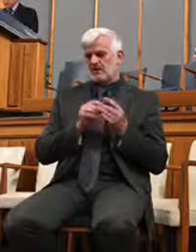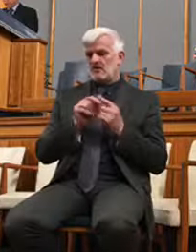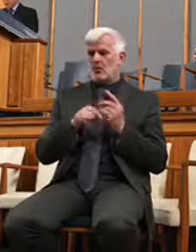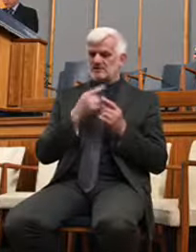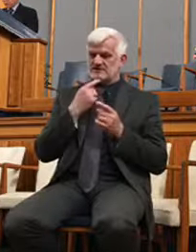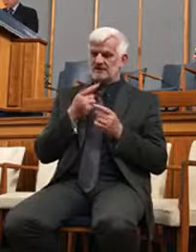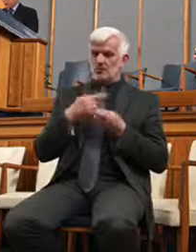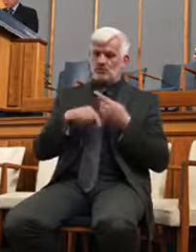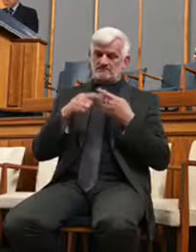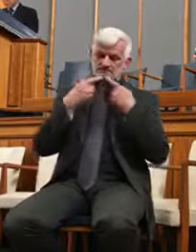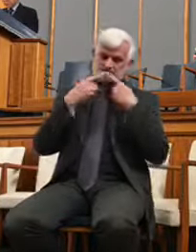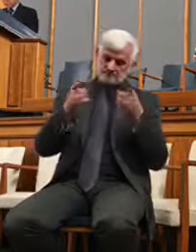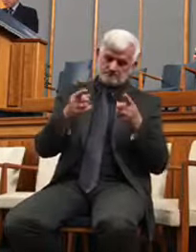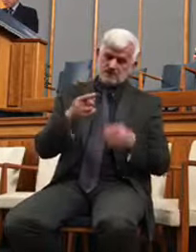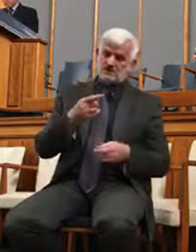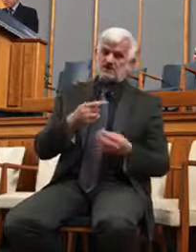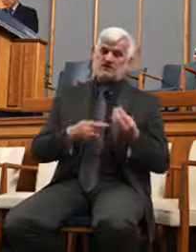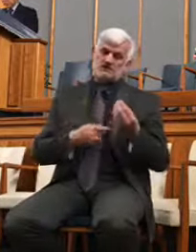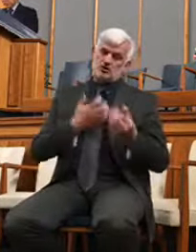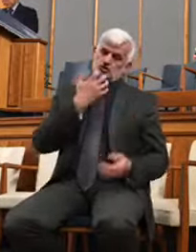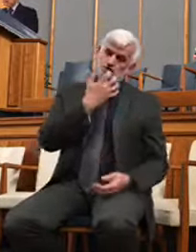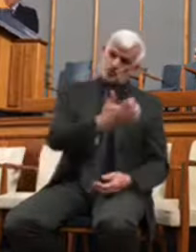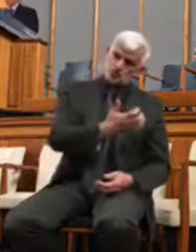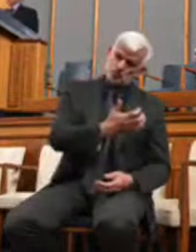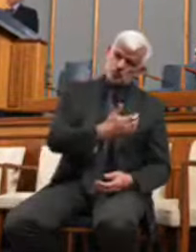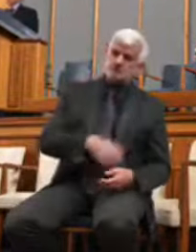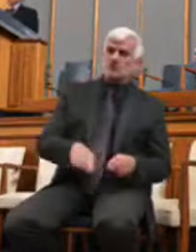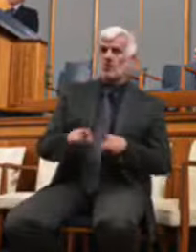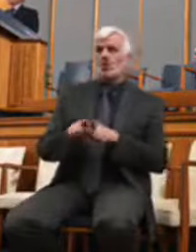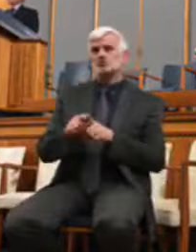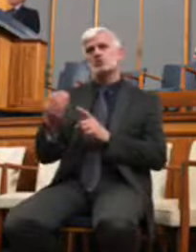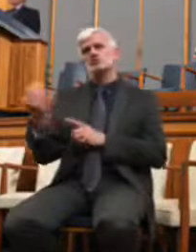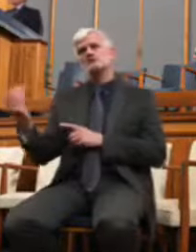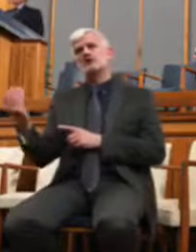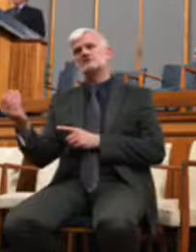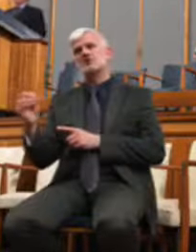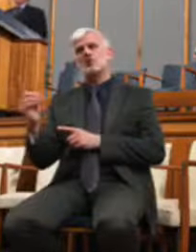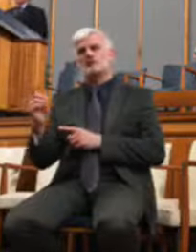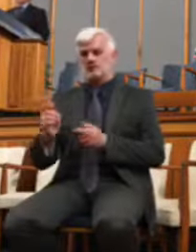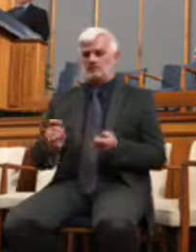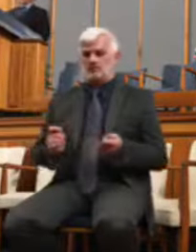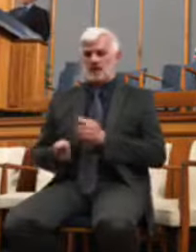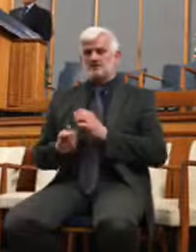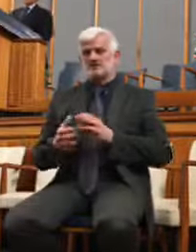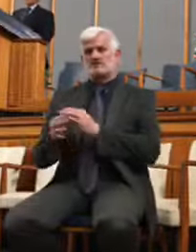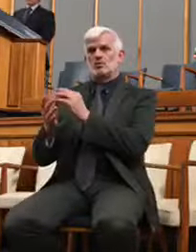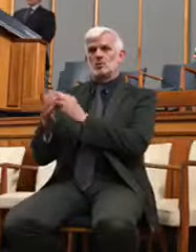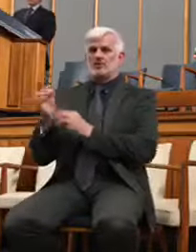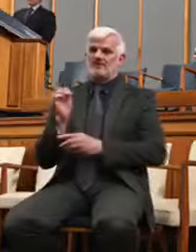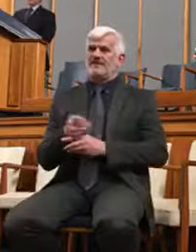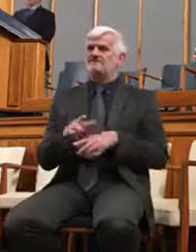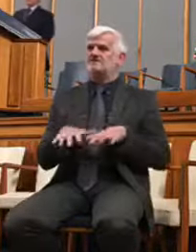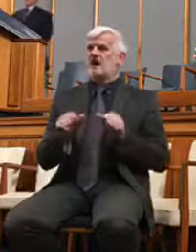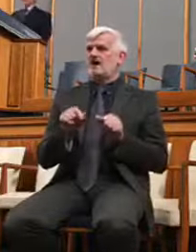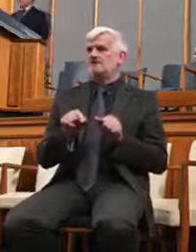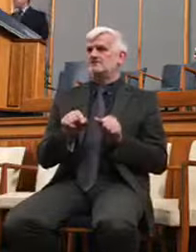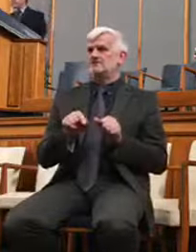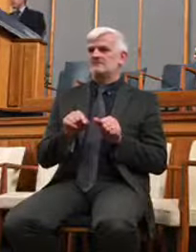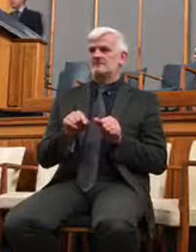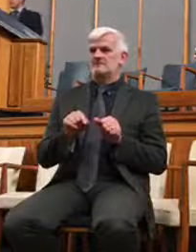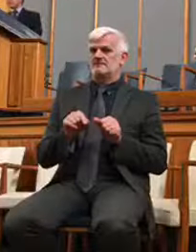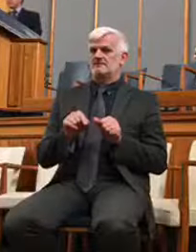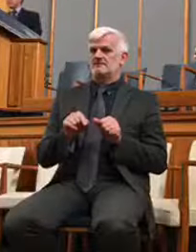and also to the Greeks, repentance toward God. This is the starting point.